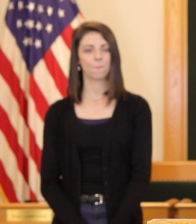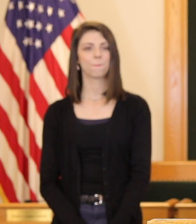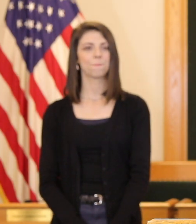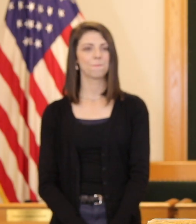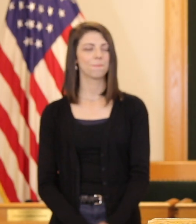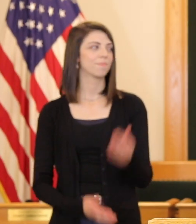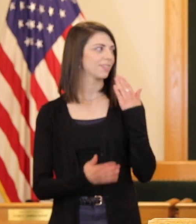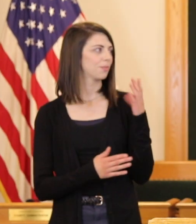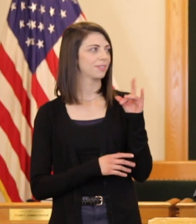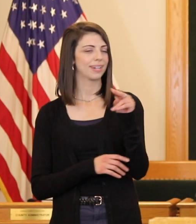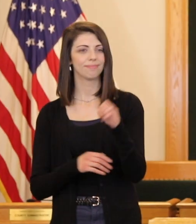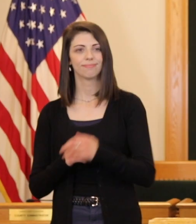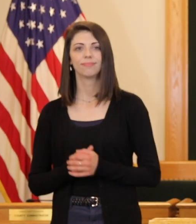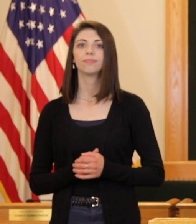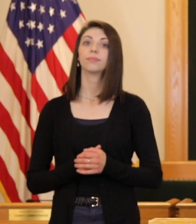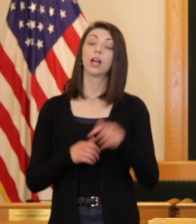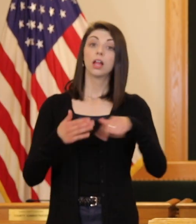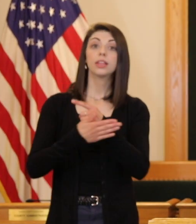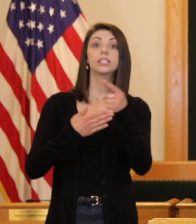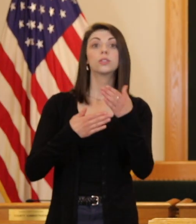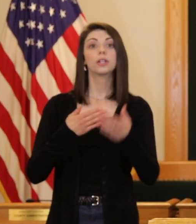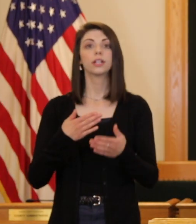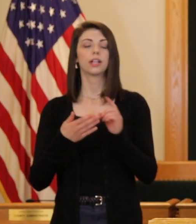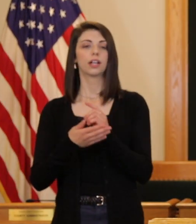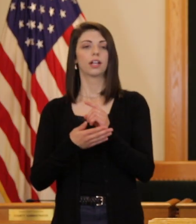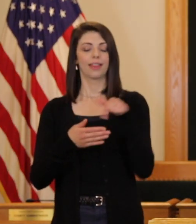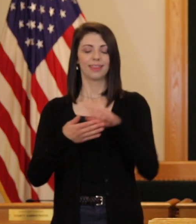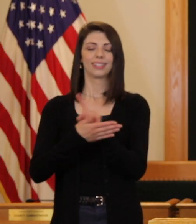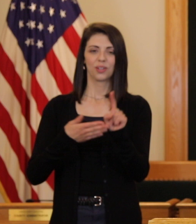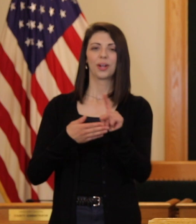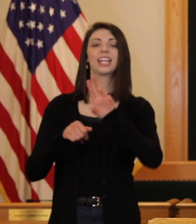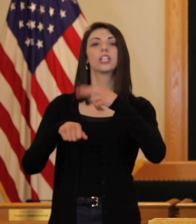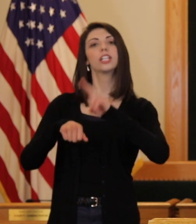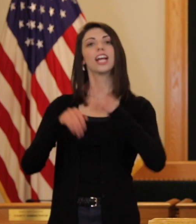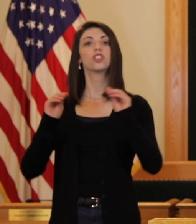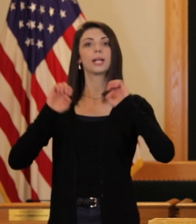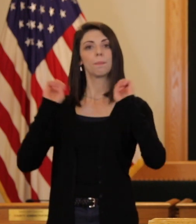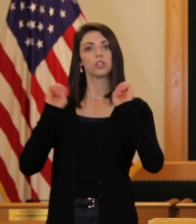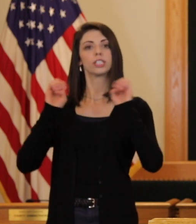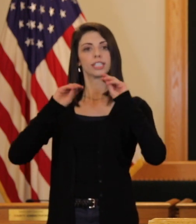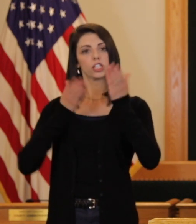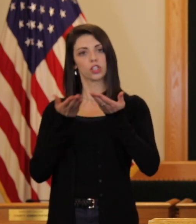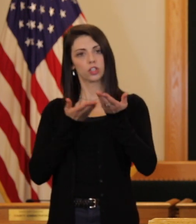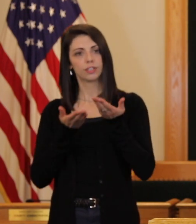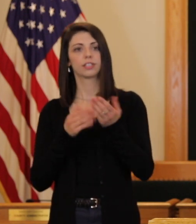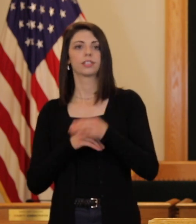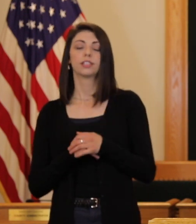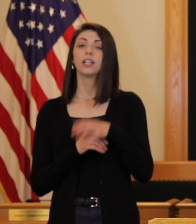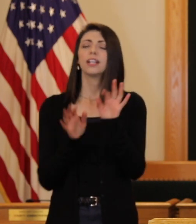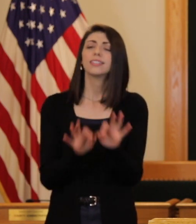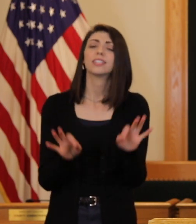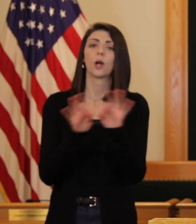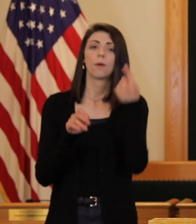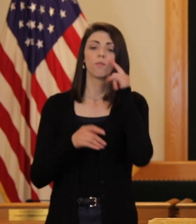Thank you, Diane. This week is National Emergency Medical Services Week. Our emergency medical crews are essential to protecting the health and